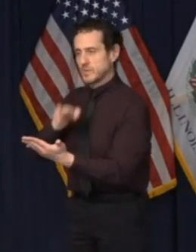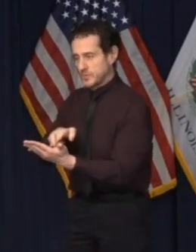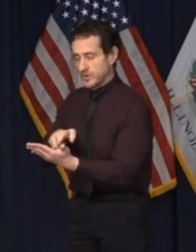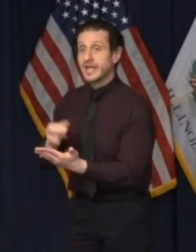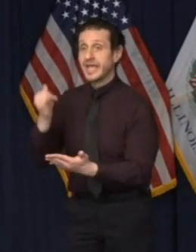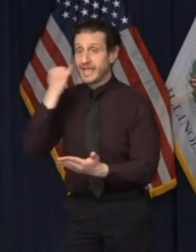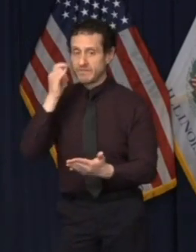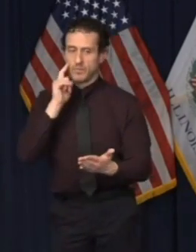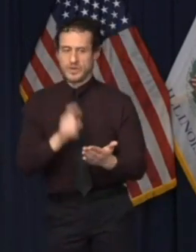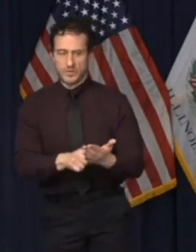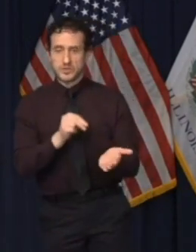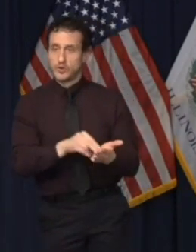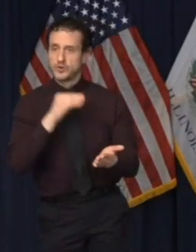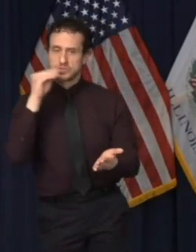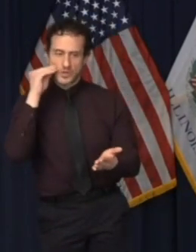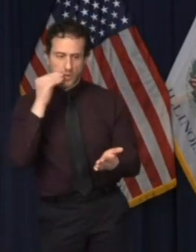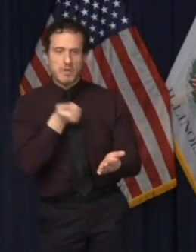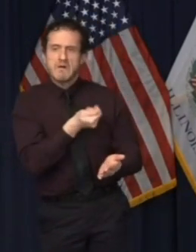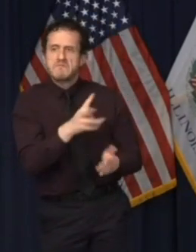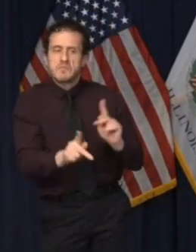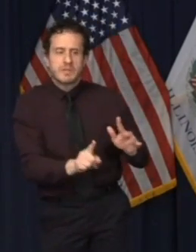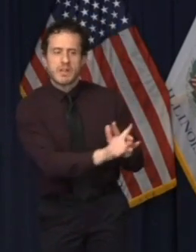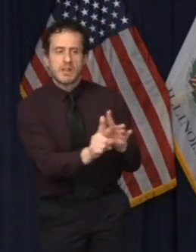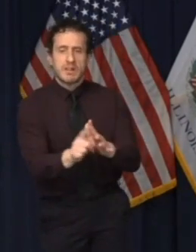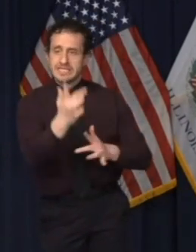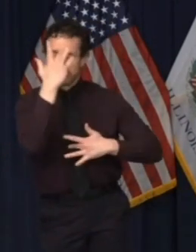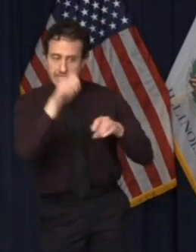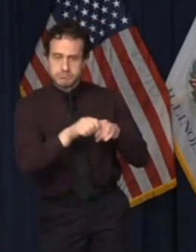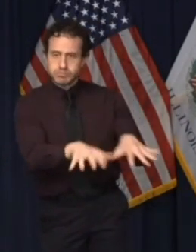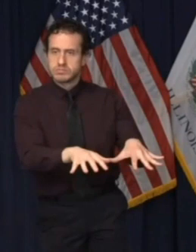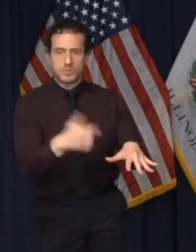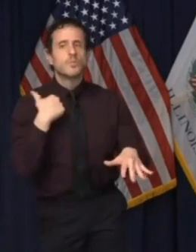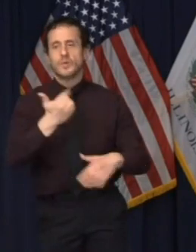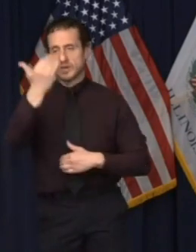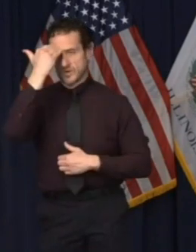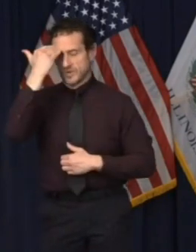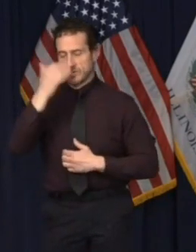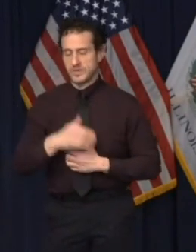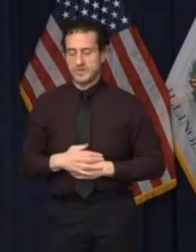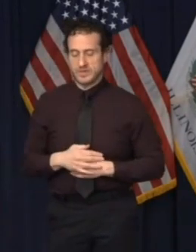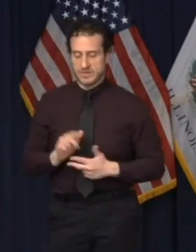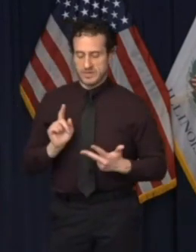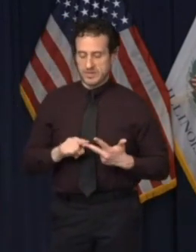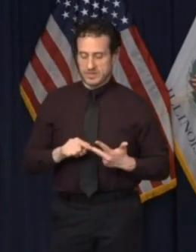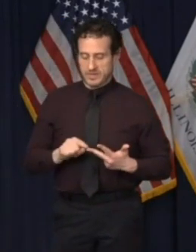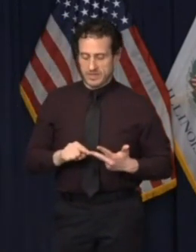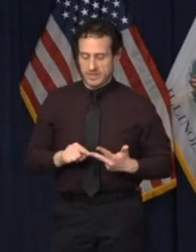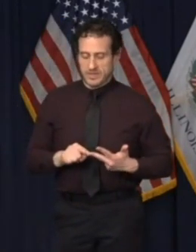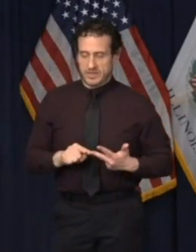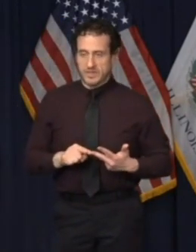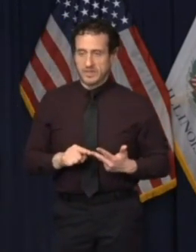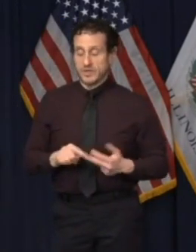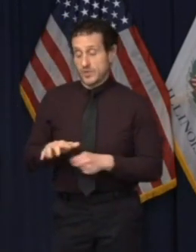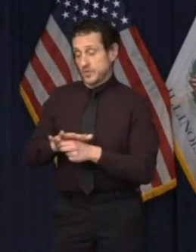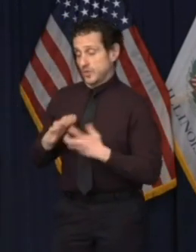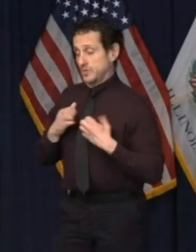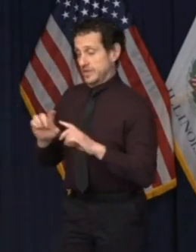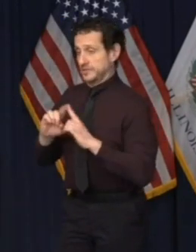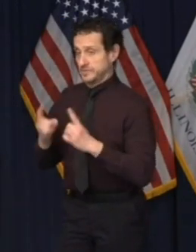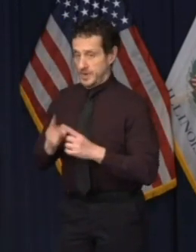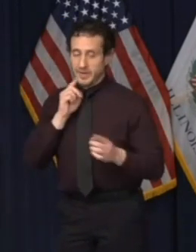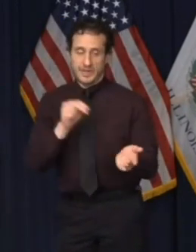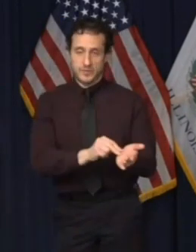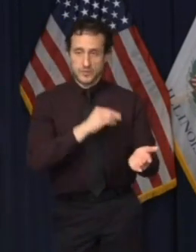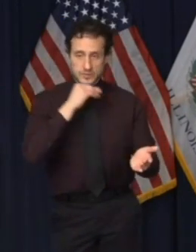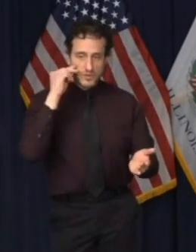system. The third element is for local health departments and long-term care facilities to implement our